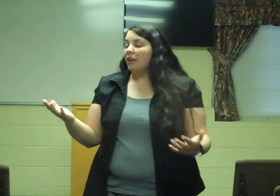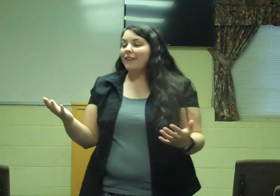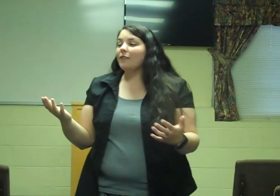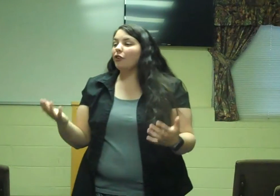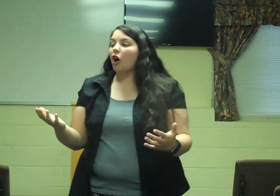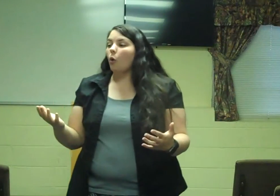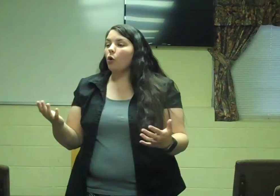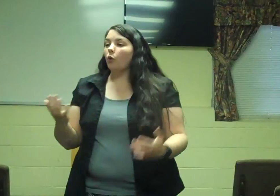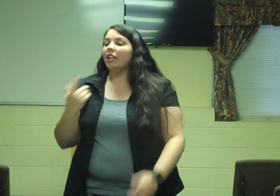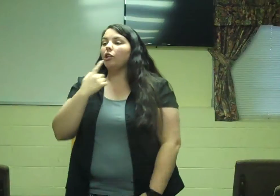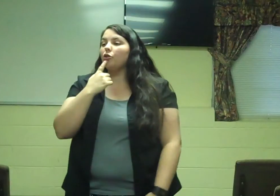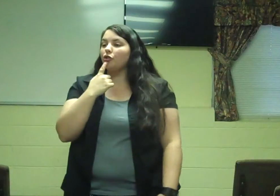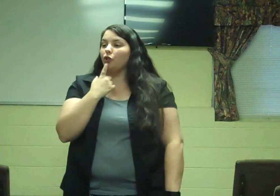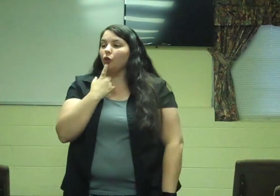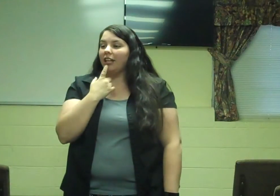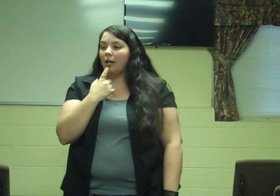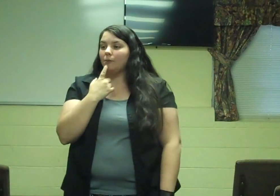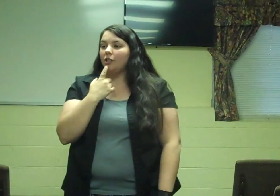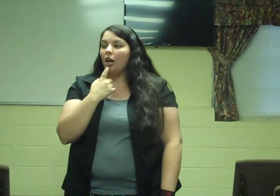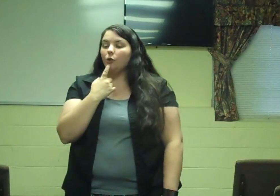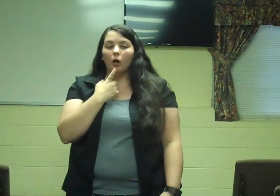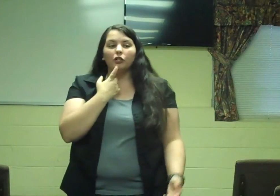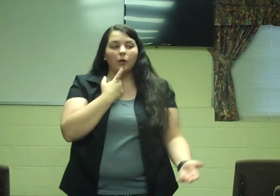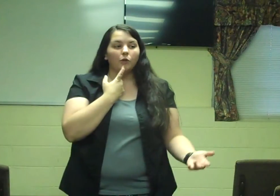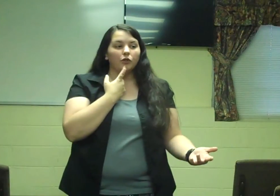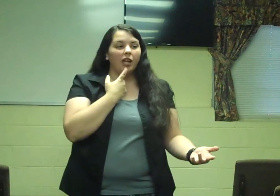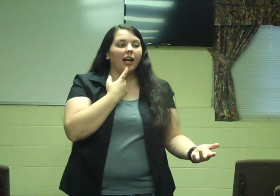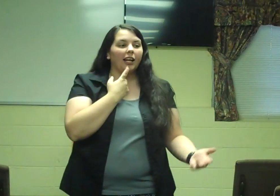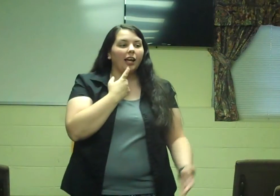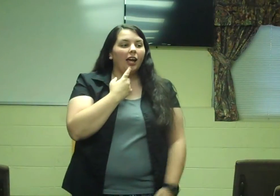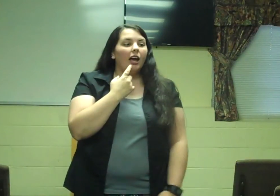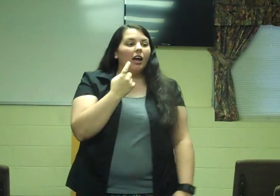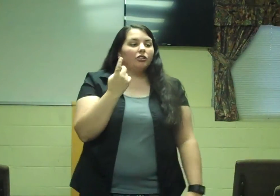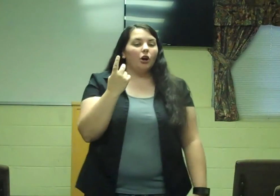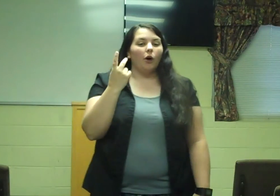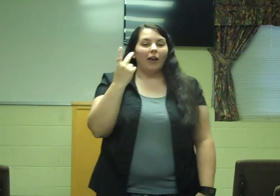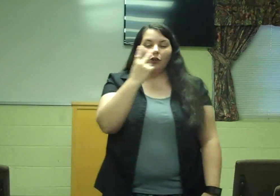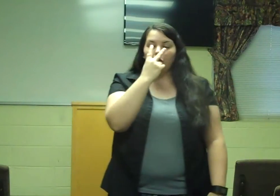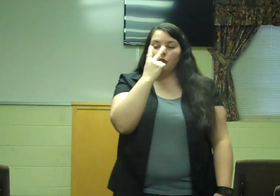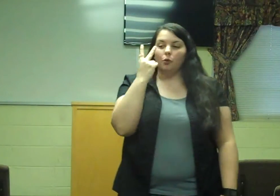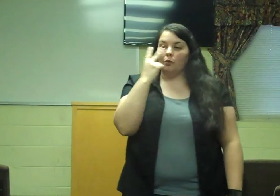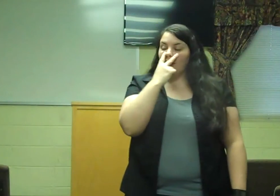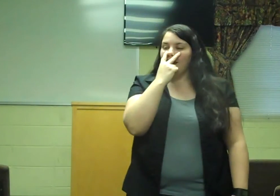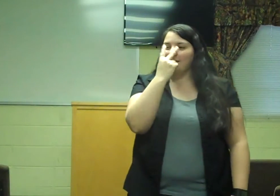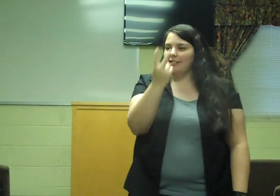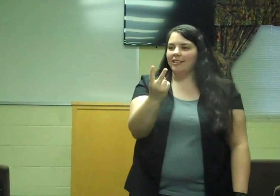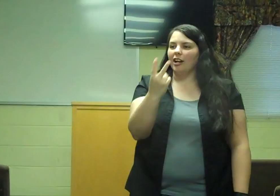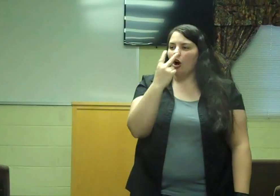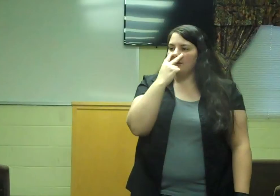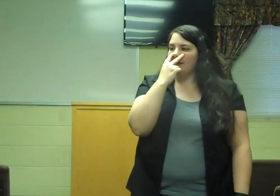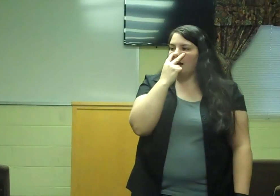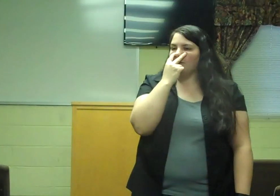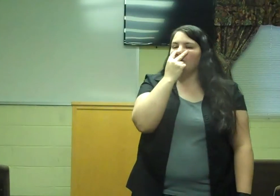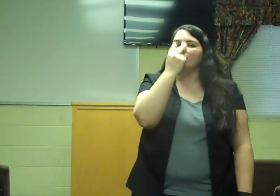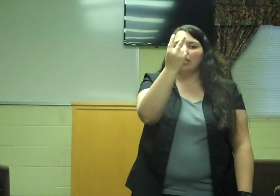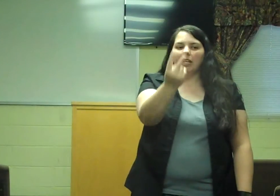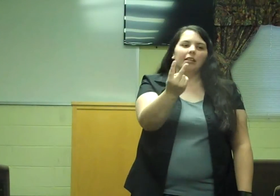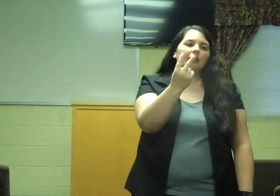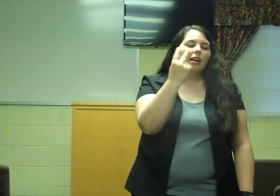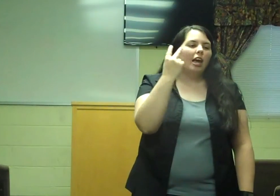even if they're not oral, they use your lips to understand what you're signing. So, if you do this, it's kind of hard to say I'm doing C.